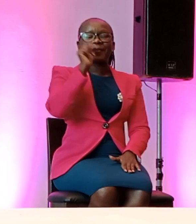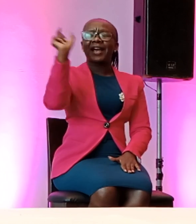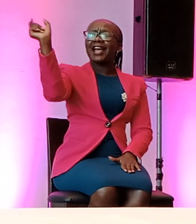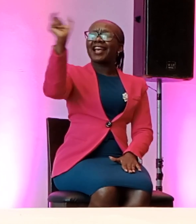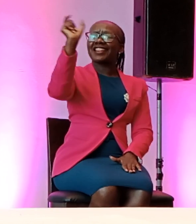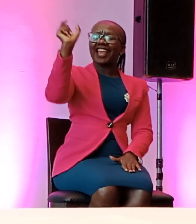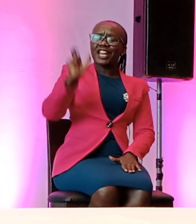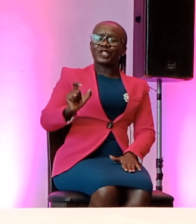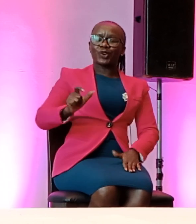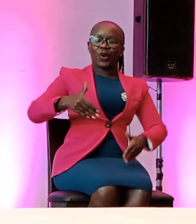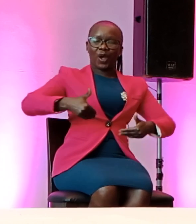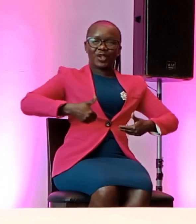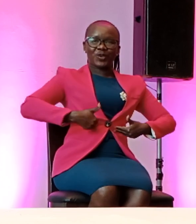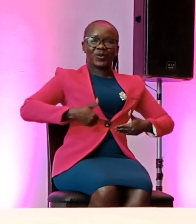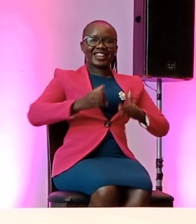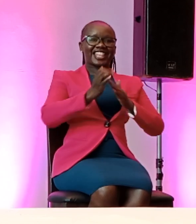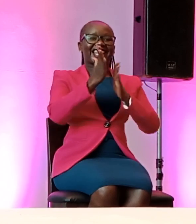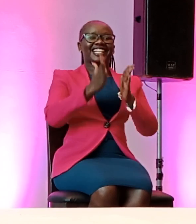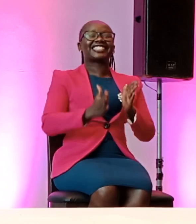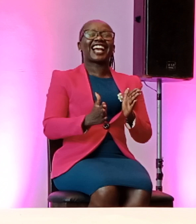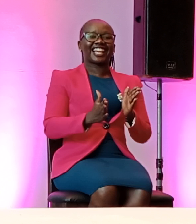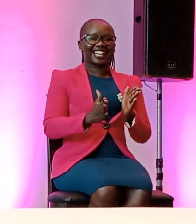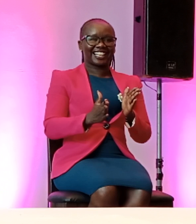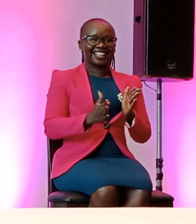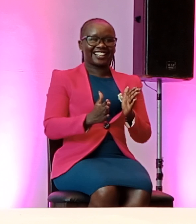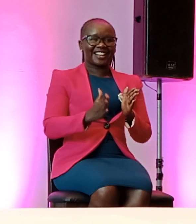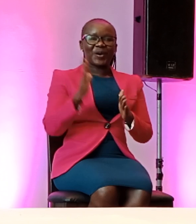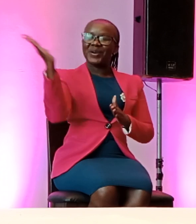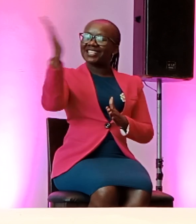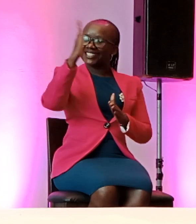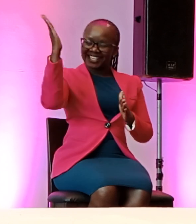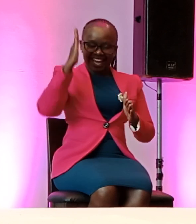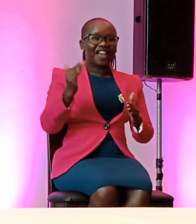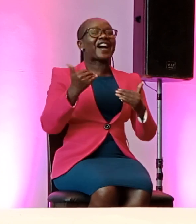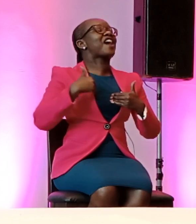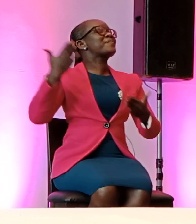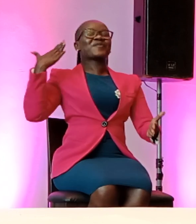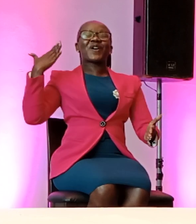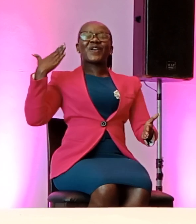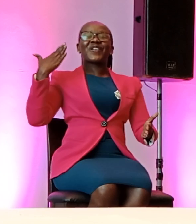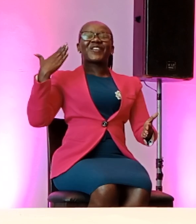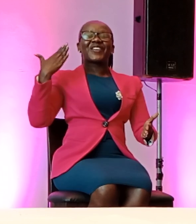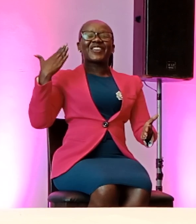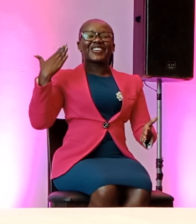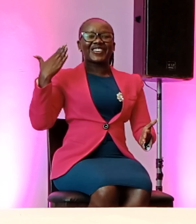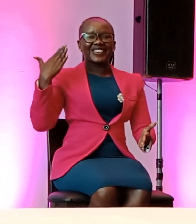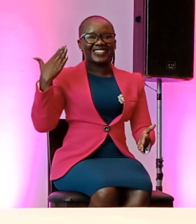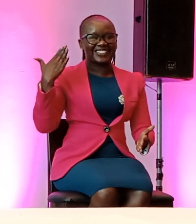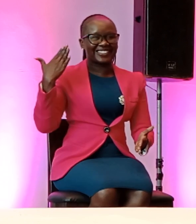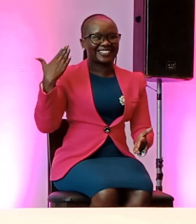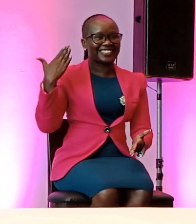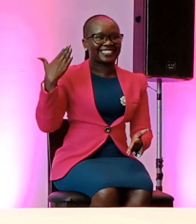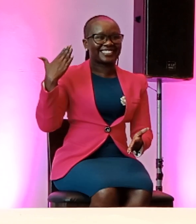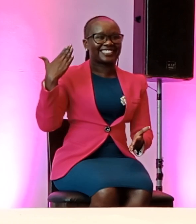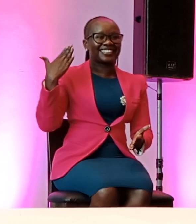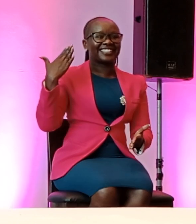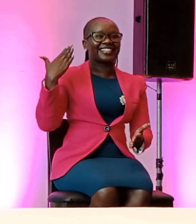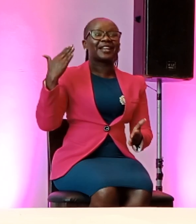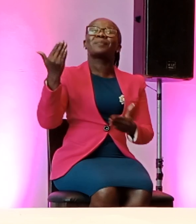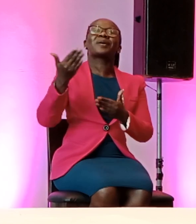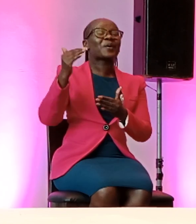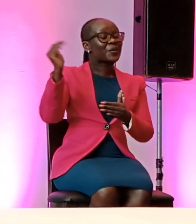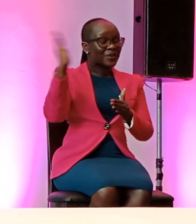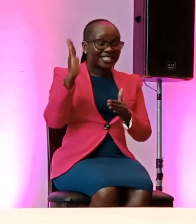regional youth leader, which never existed in their